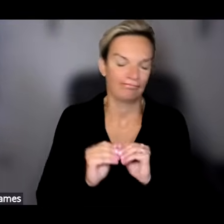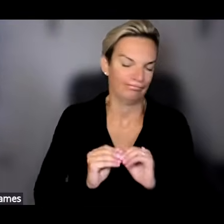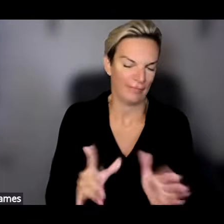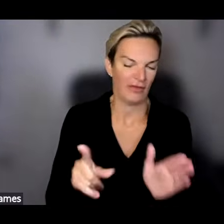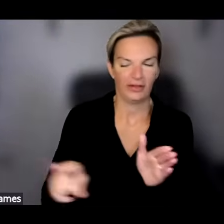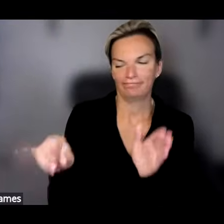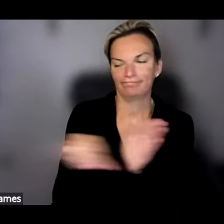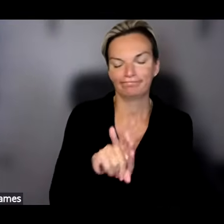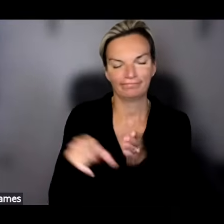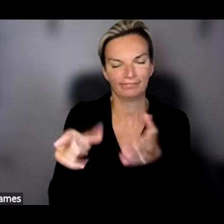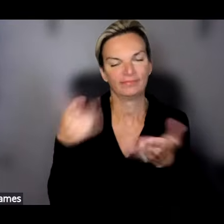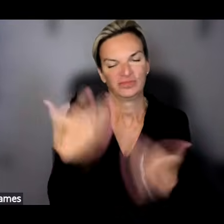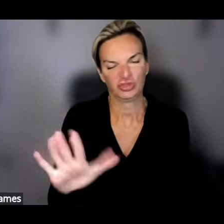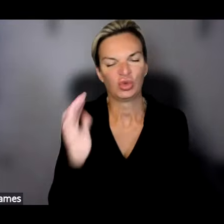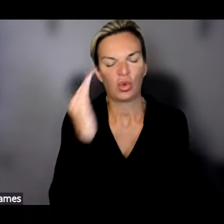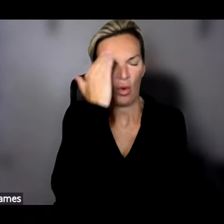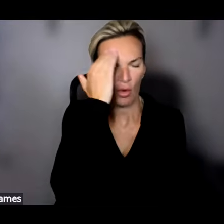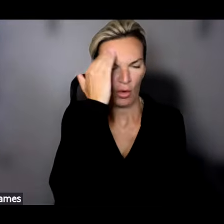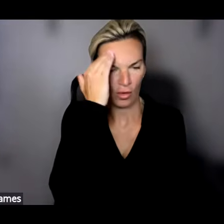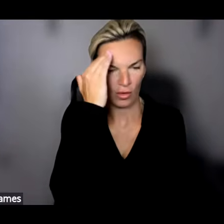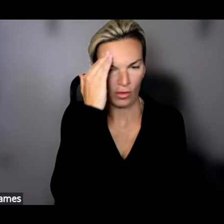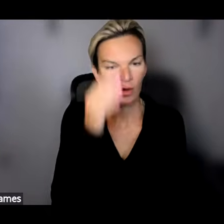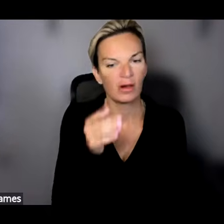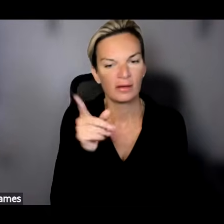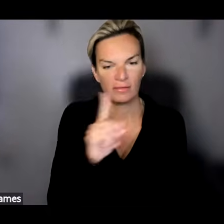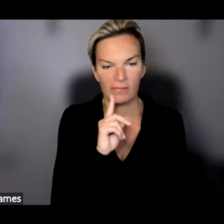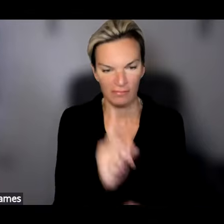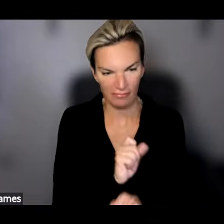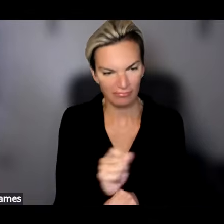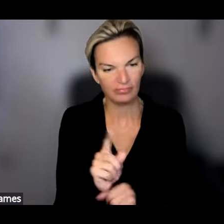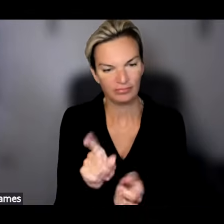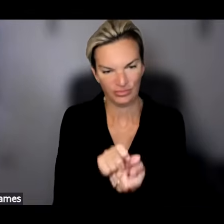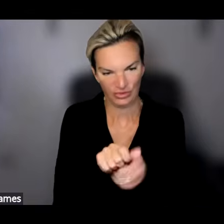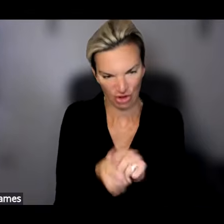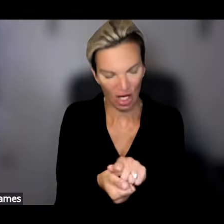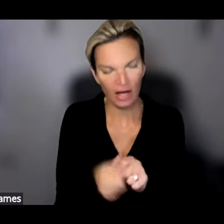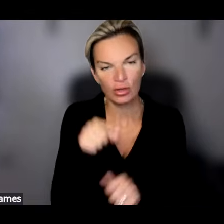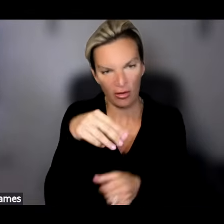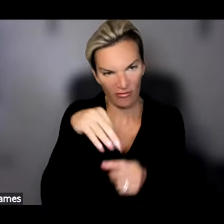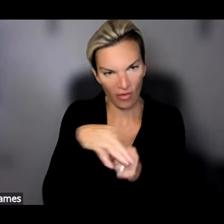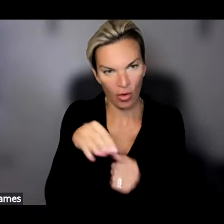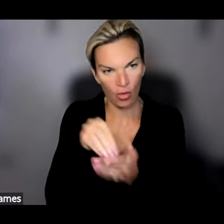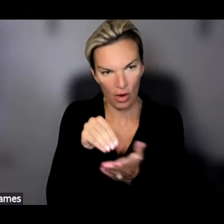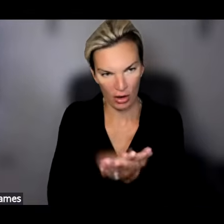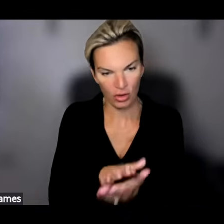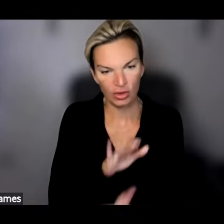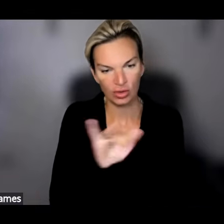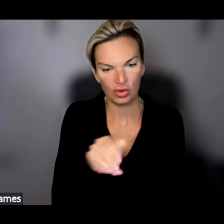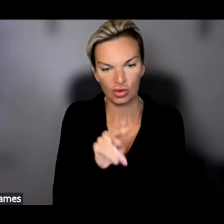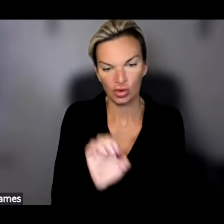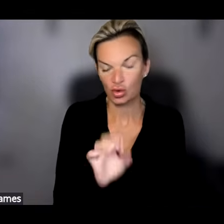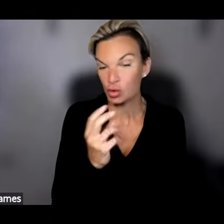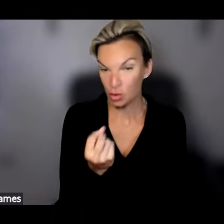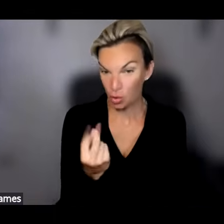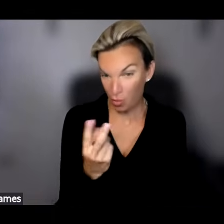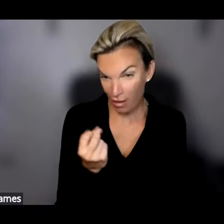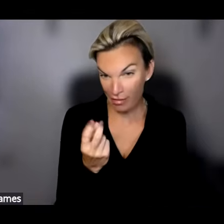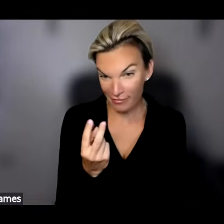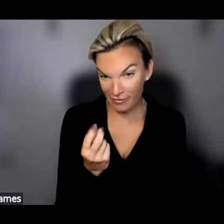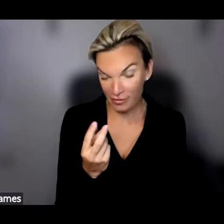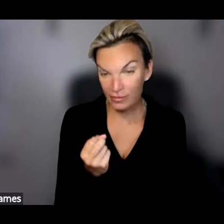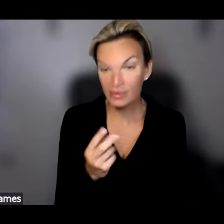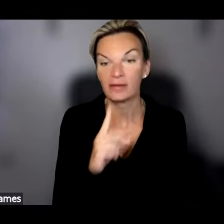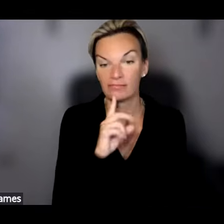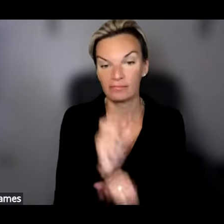her regarding these changes to the voter record. The Bureau's June 12th action suspended her access to the qualified